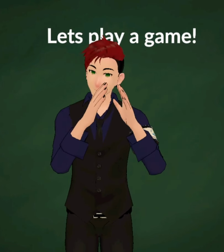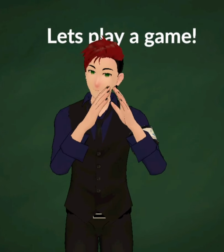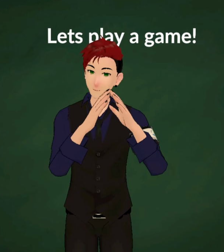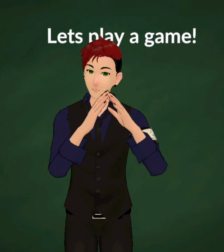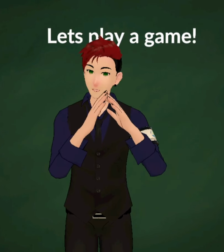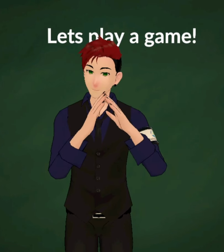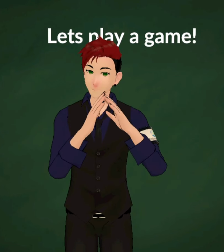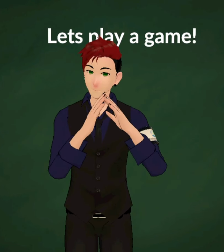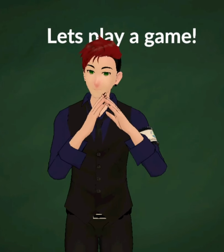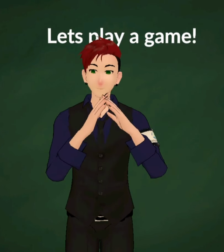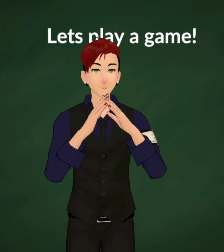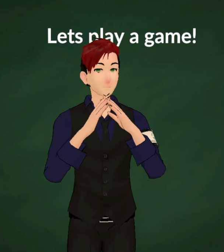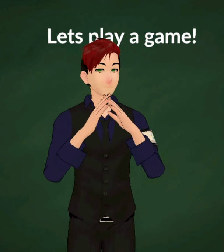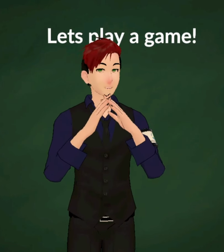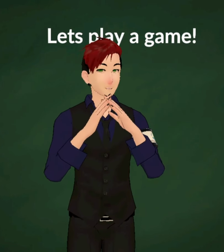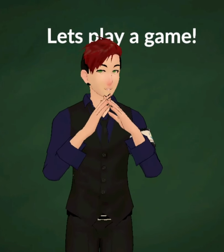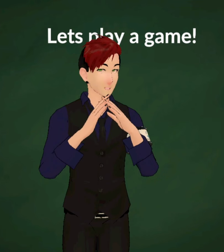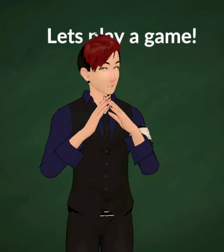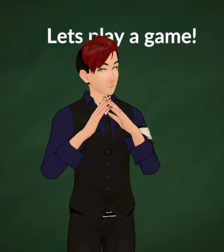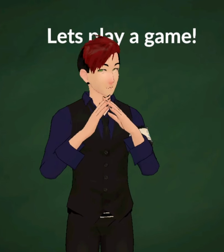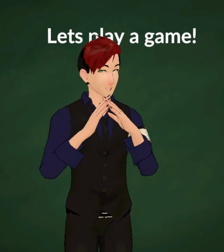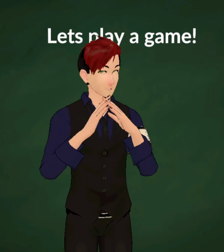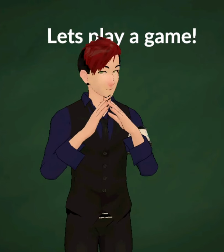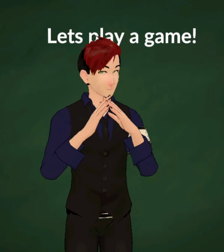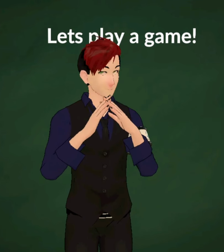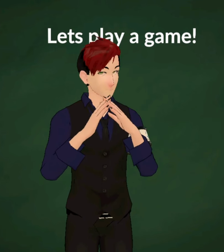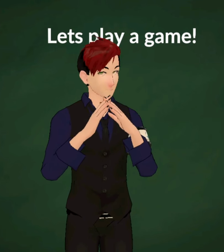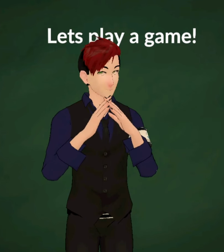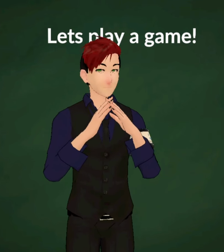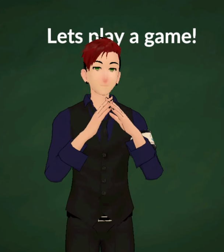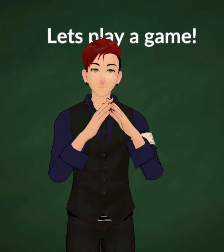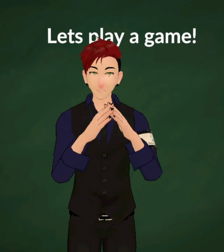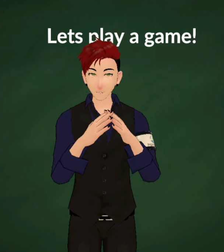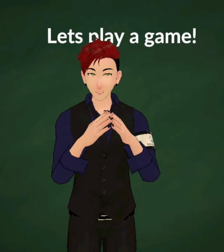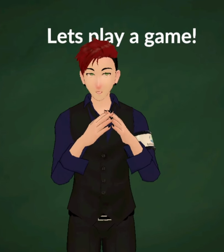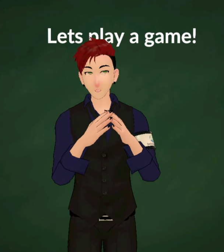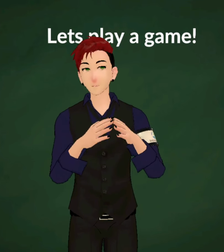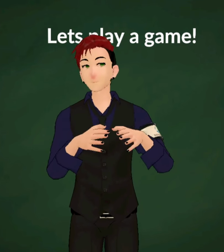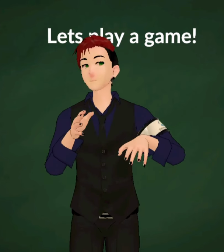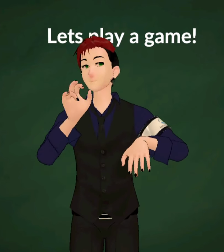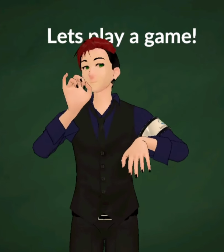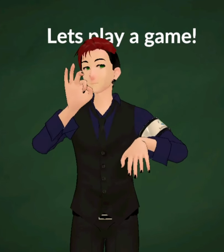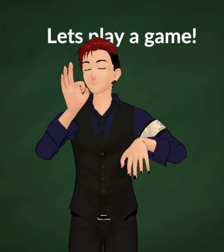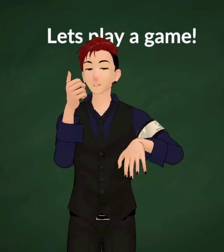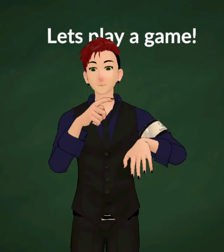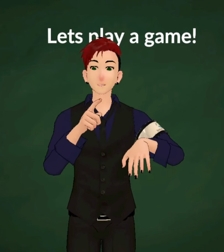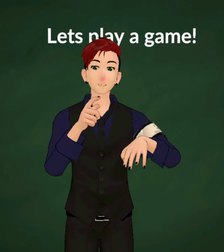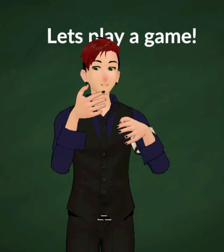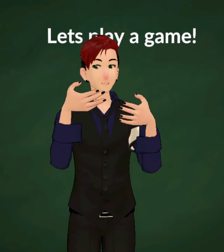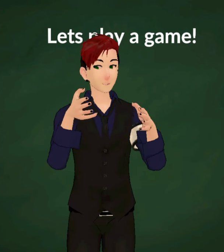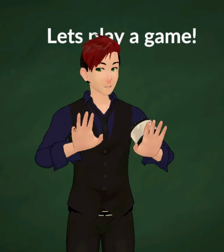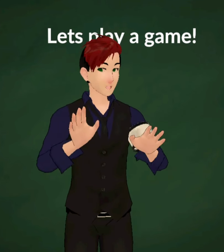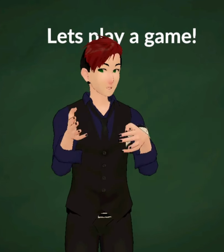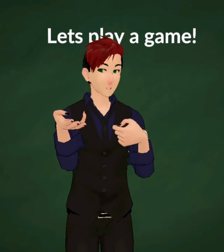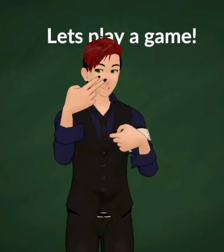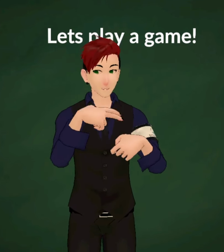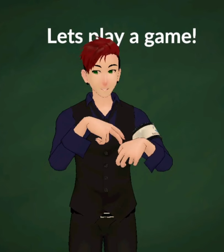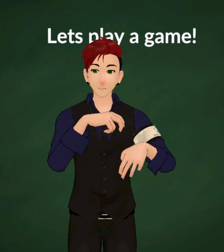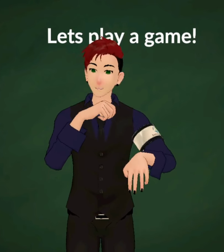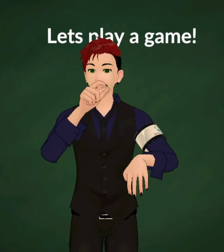All right. Let's play a game. So, if anybody doesn't want to participate,